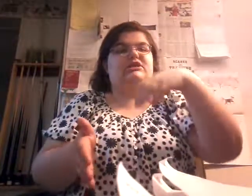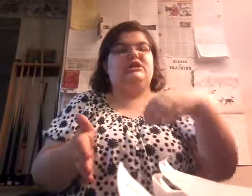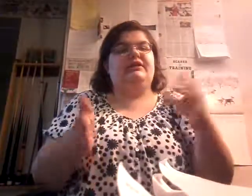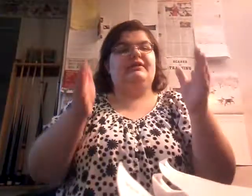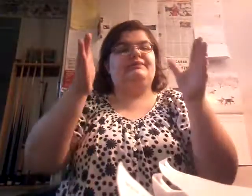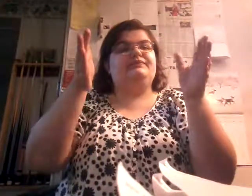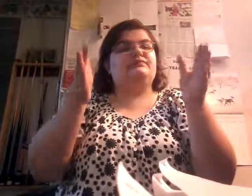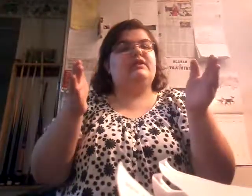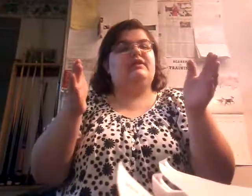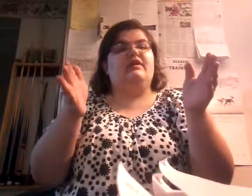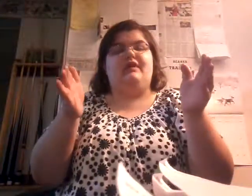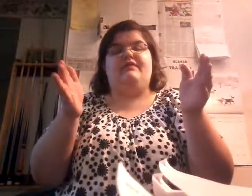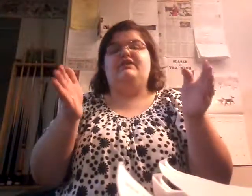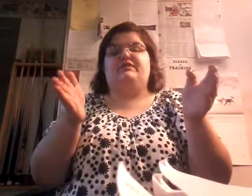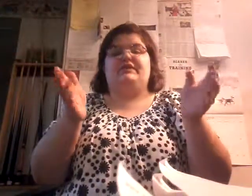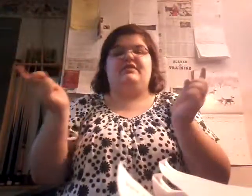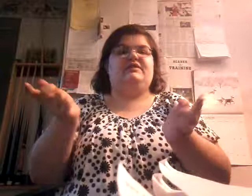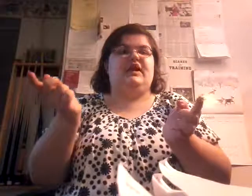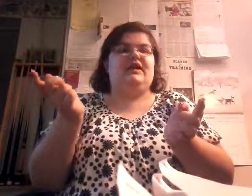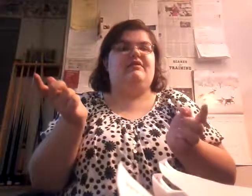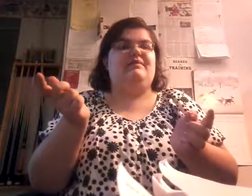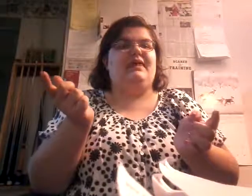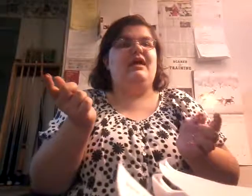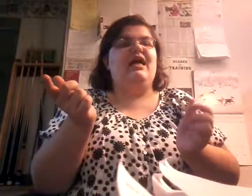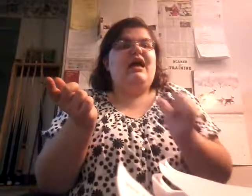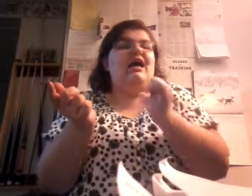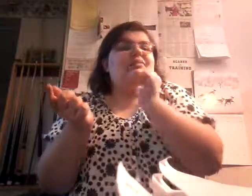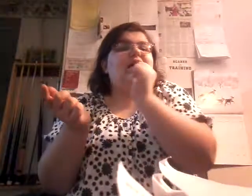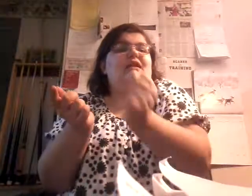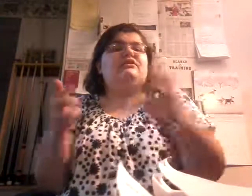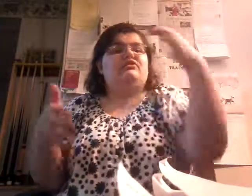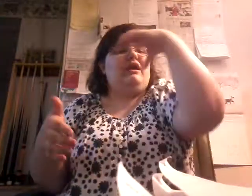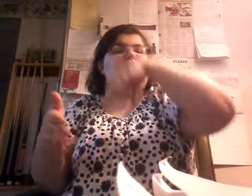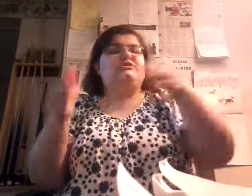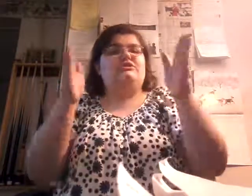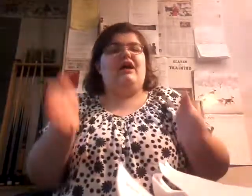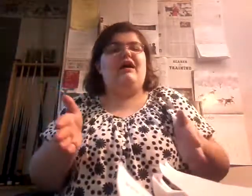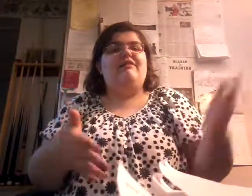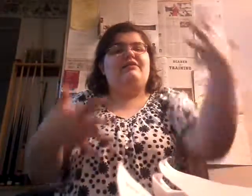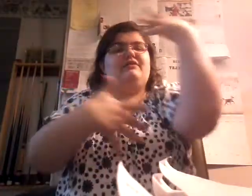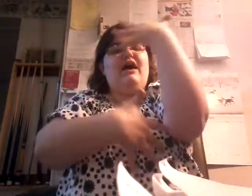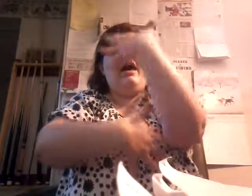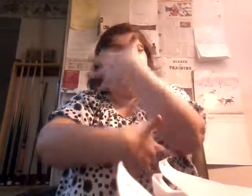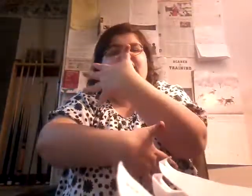stranger. So if this was in the song, it would be, I'm not a stranger of the dark.